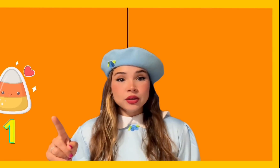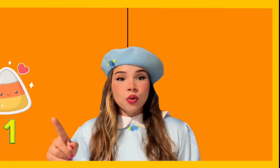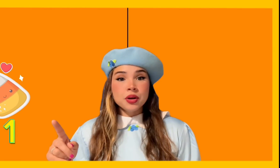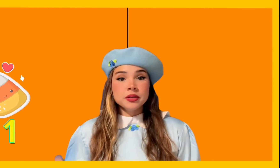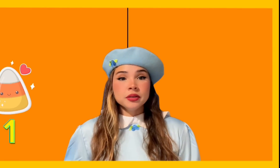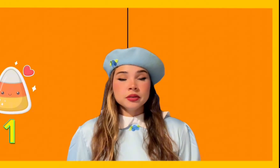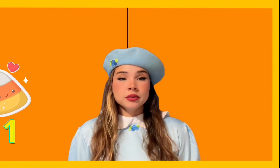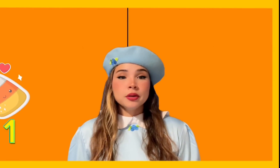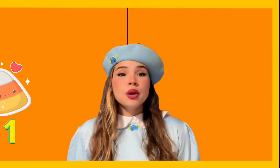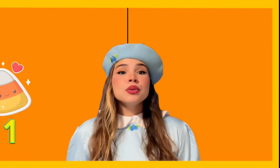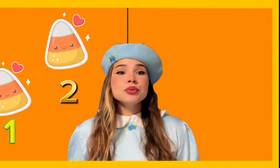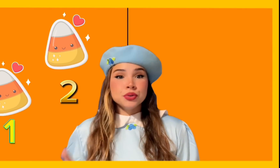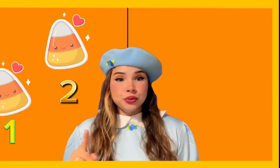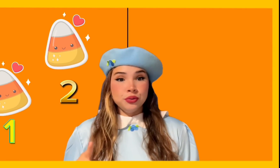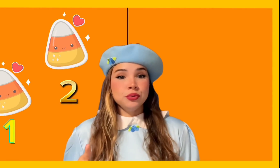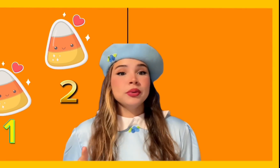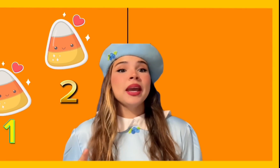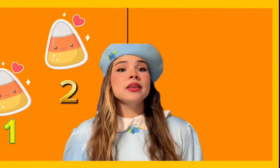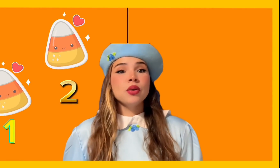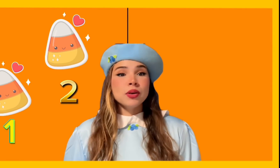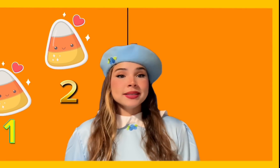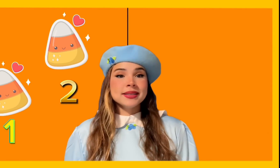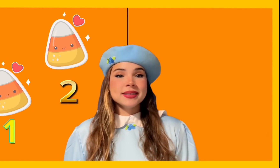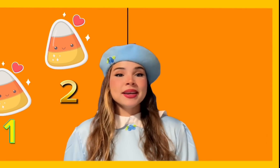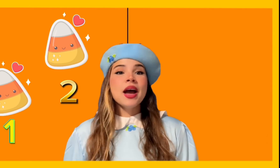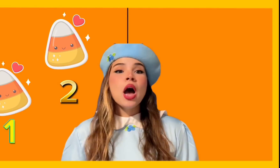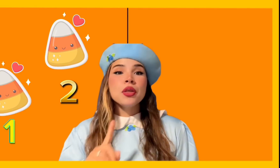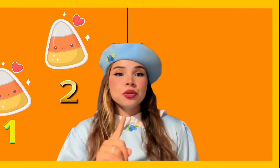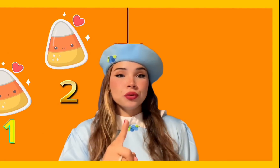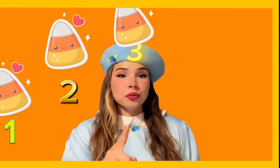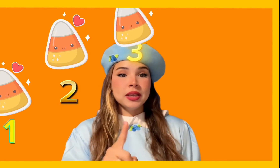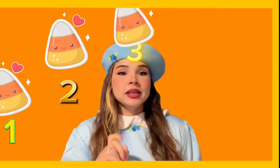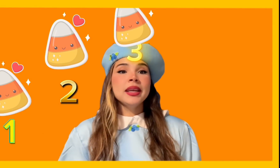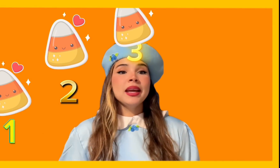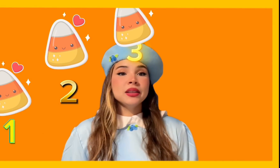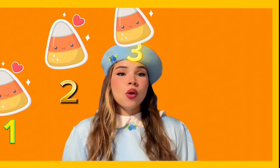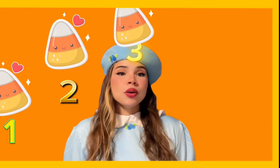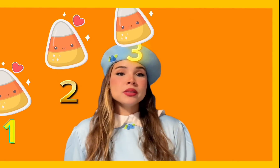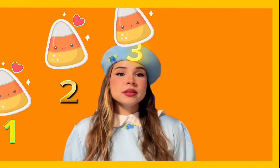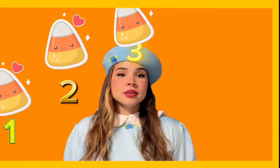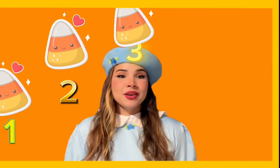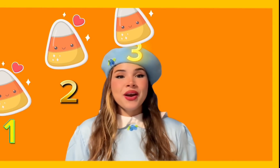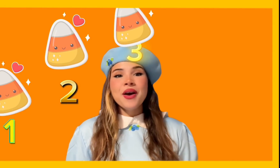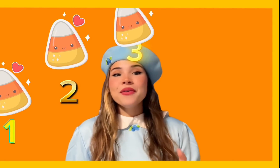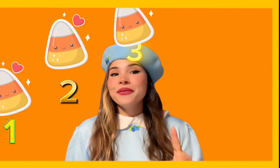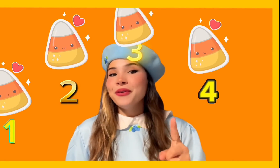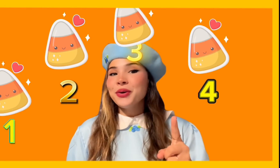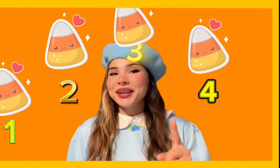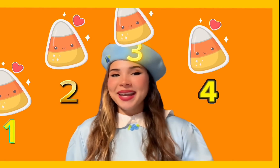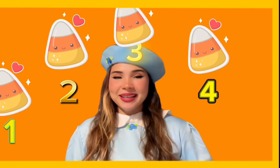corn, 2 candy corns, 3 candy corns, 4 candy